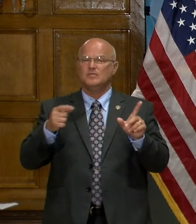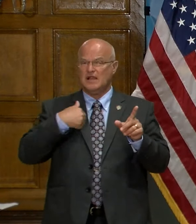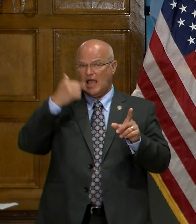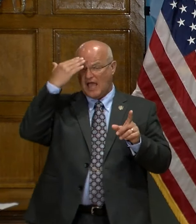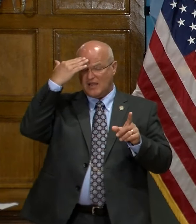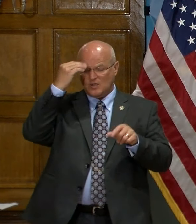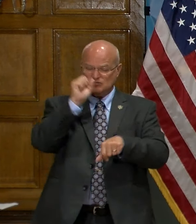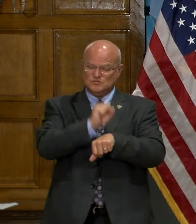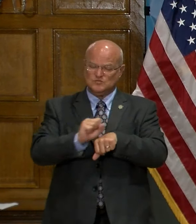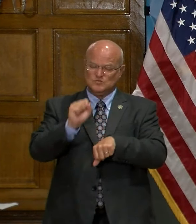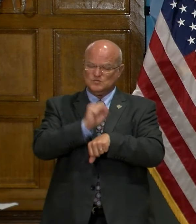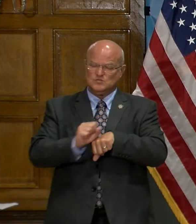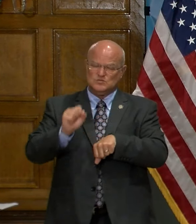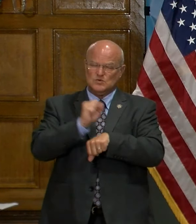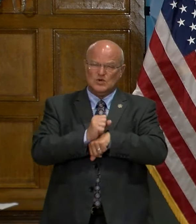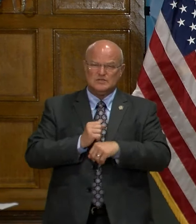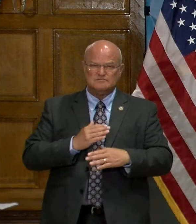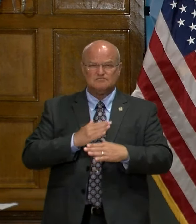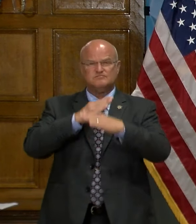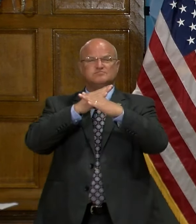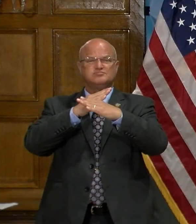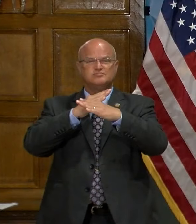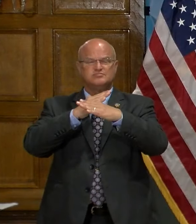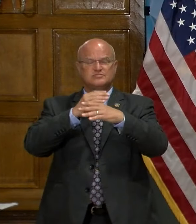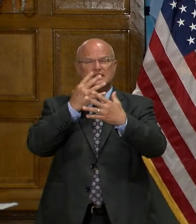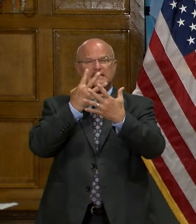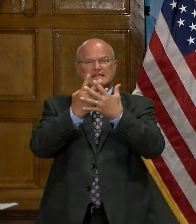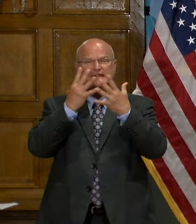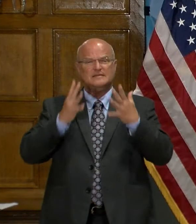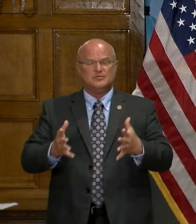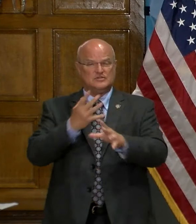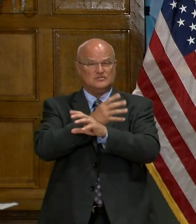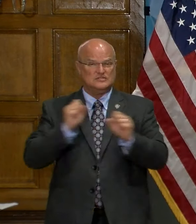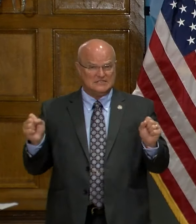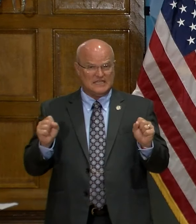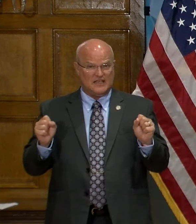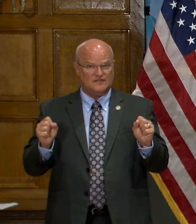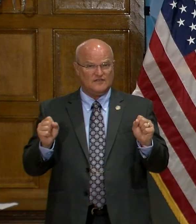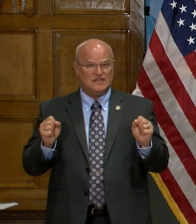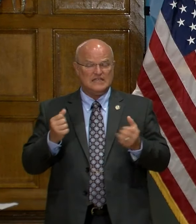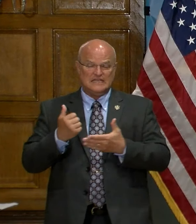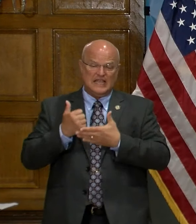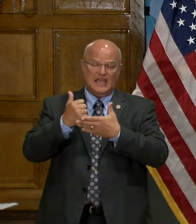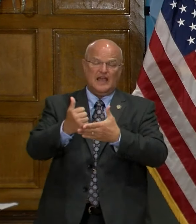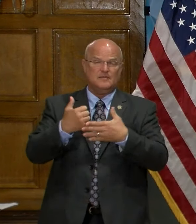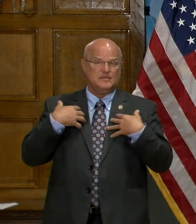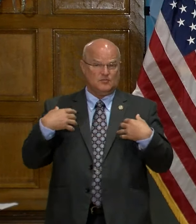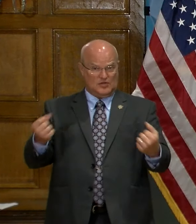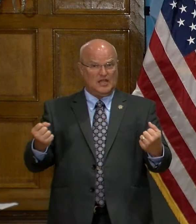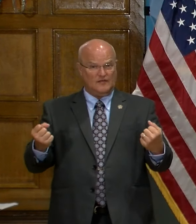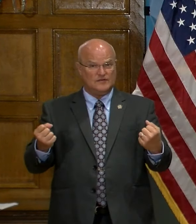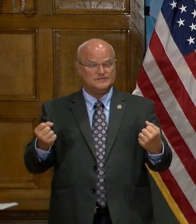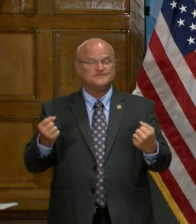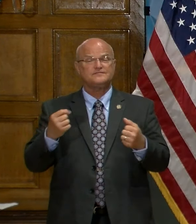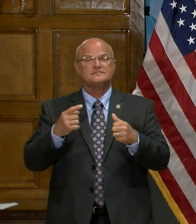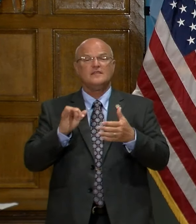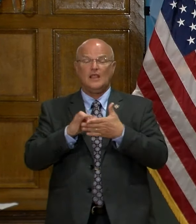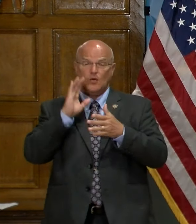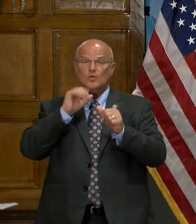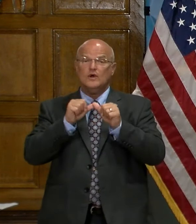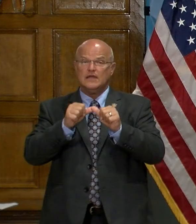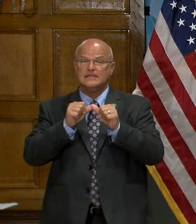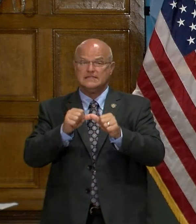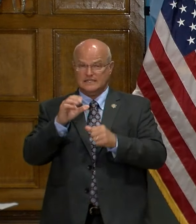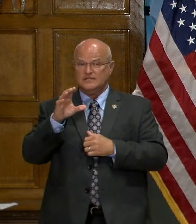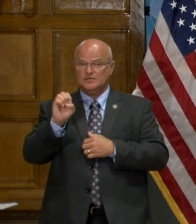know they've worked very, very hard to keep the inmates safe, to help them to get recovered, and that will continue